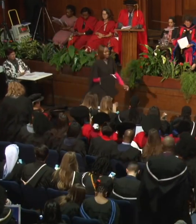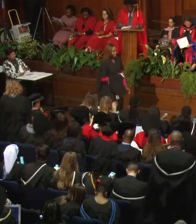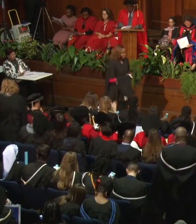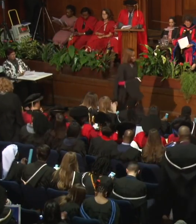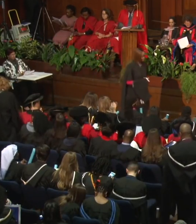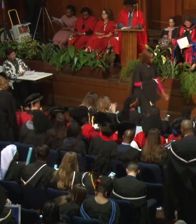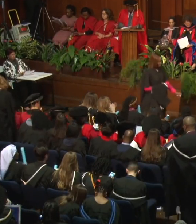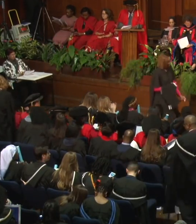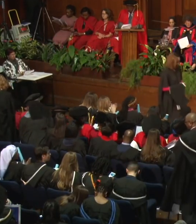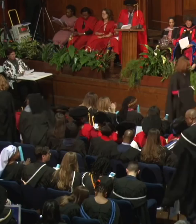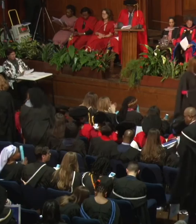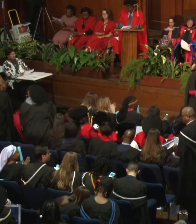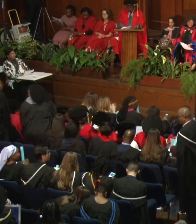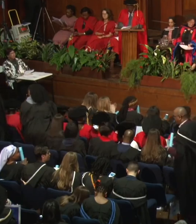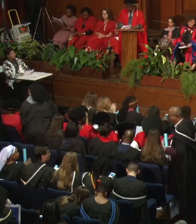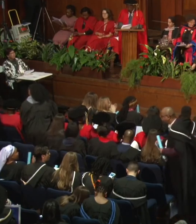Malambo.